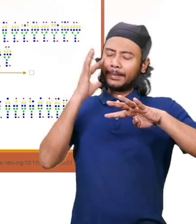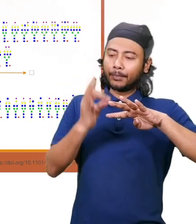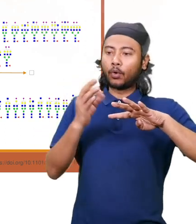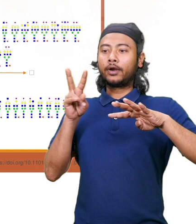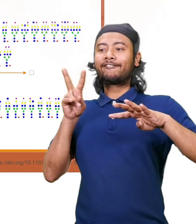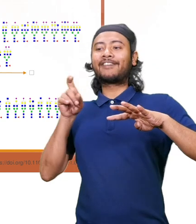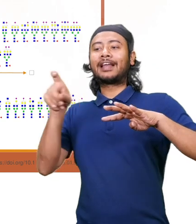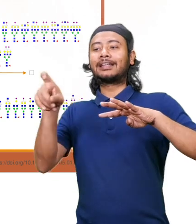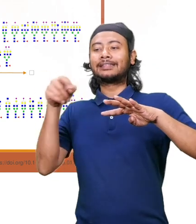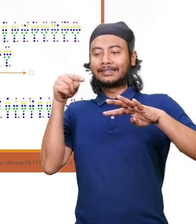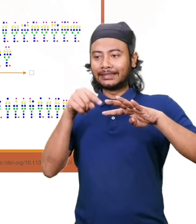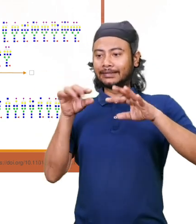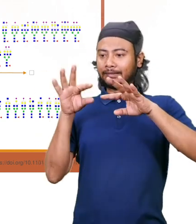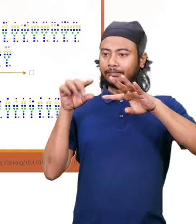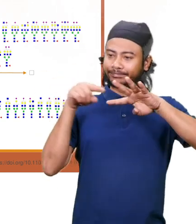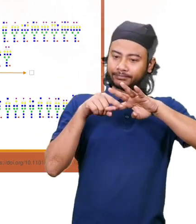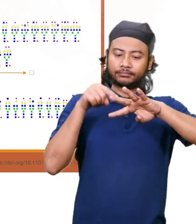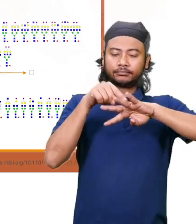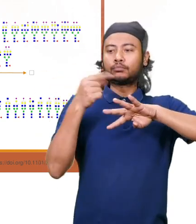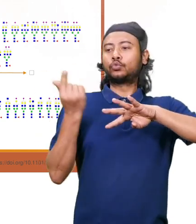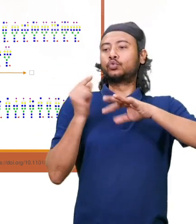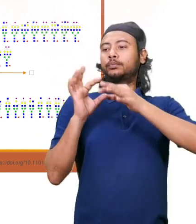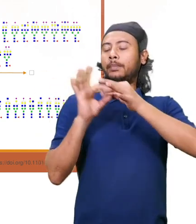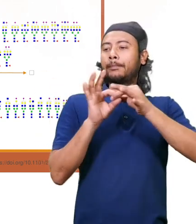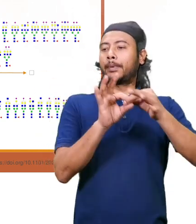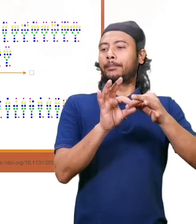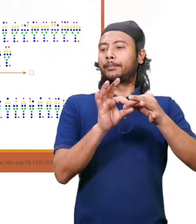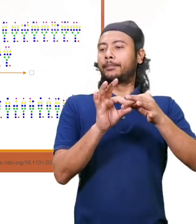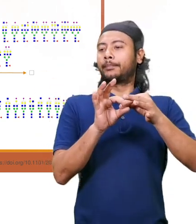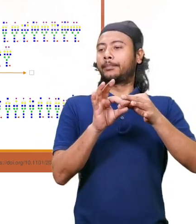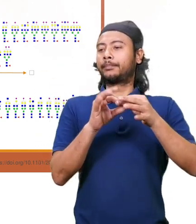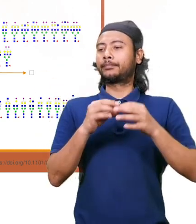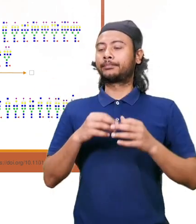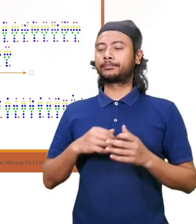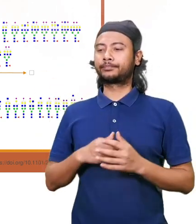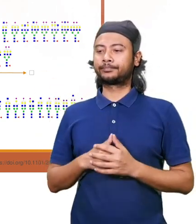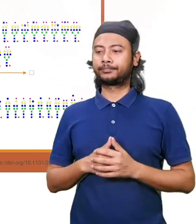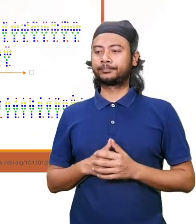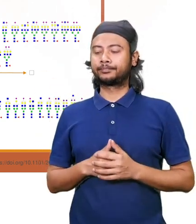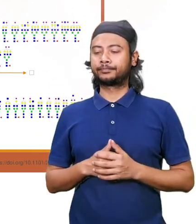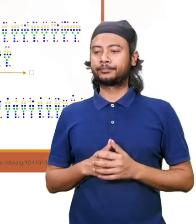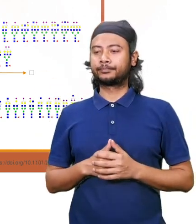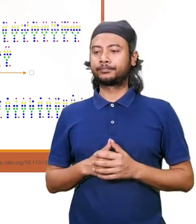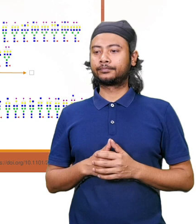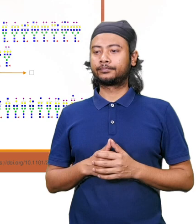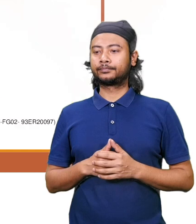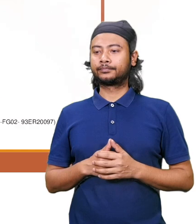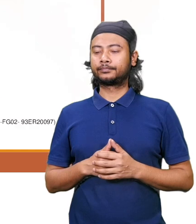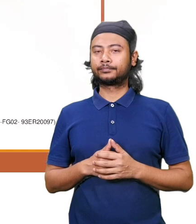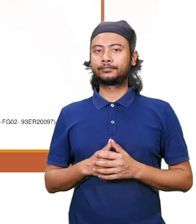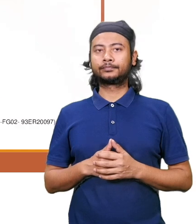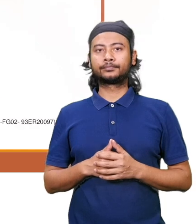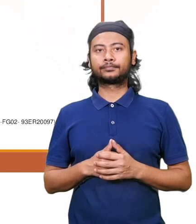322 glycans are very critical for the viral attachments to human ACE2.